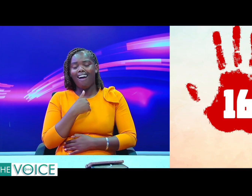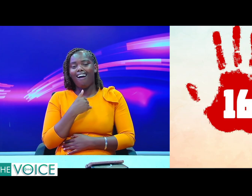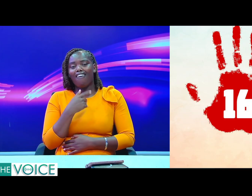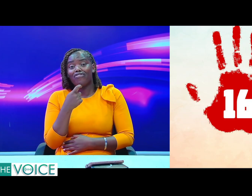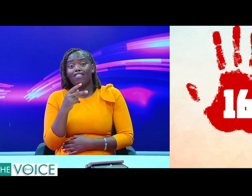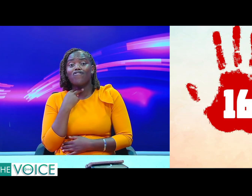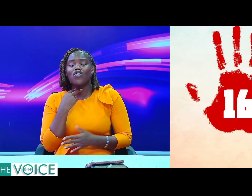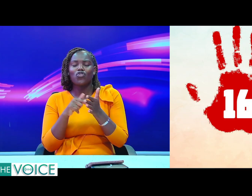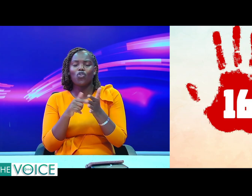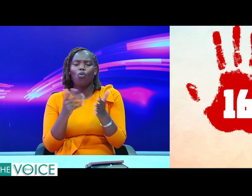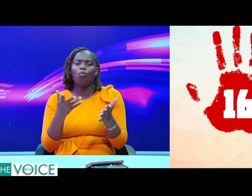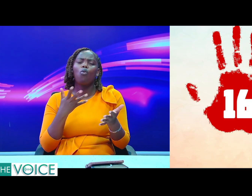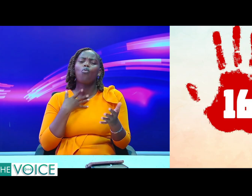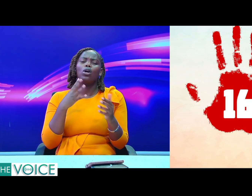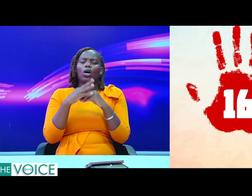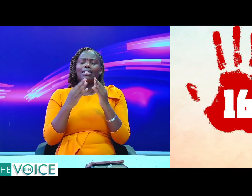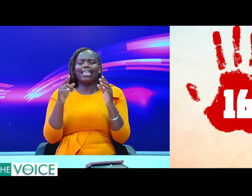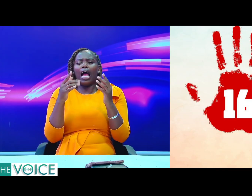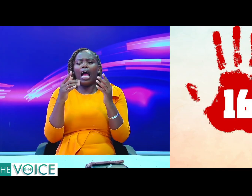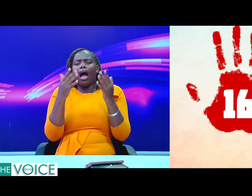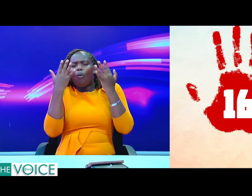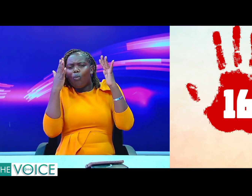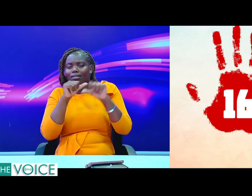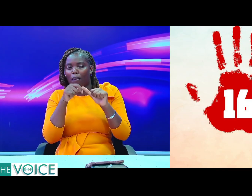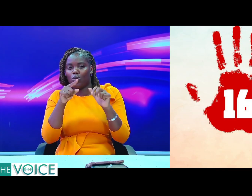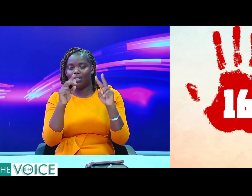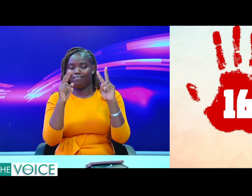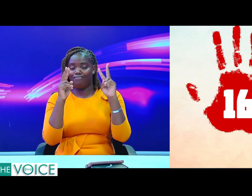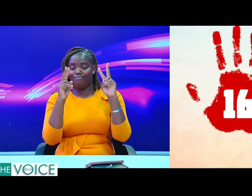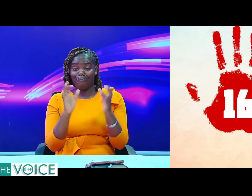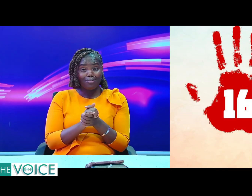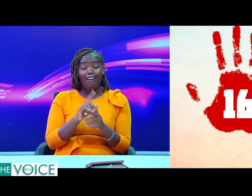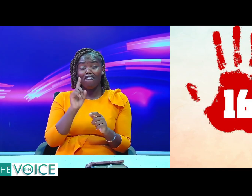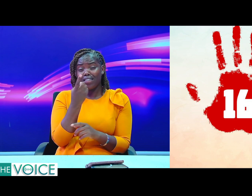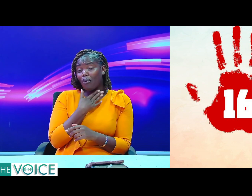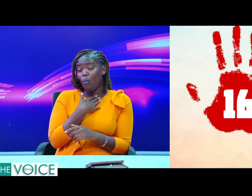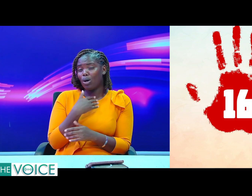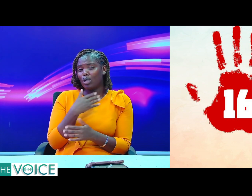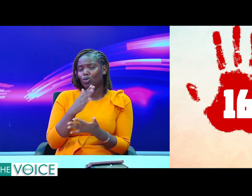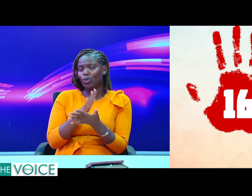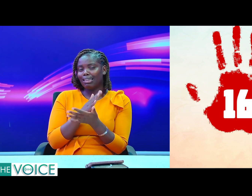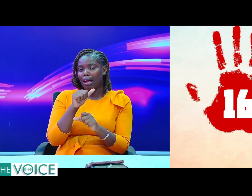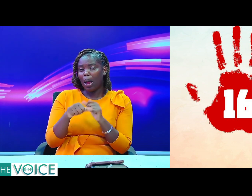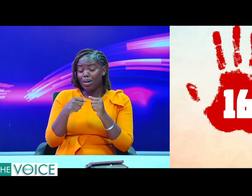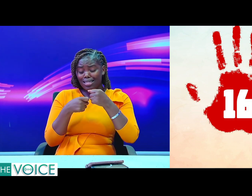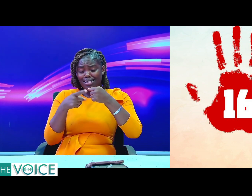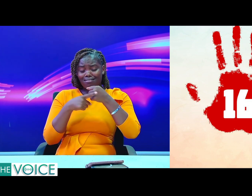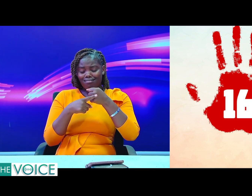that's why I am here today, and that is why the voice show is here, so that we are able to create awareness about that